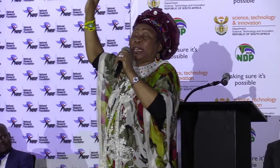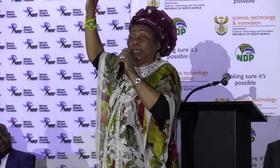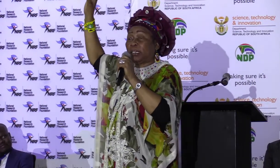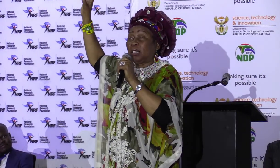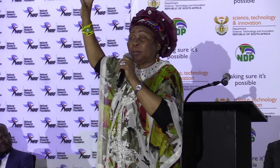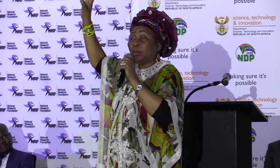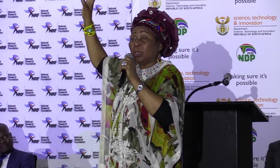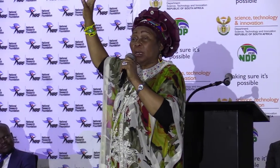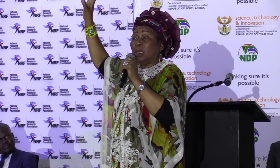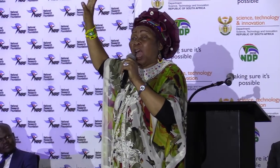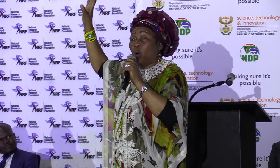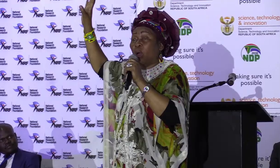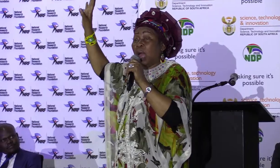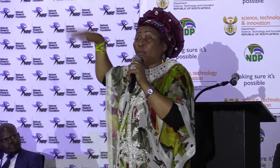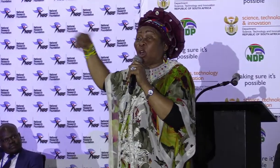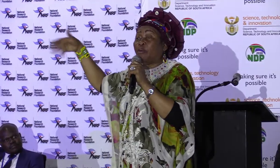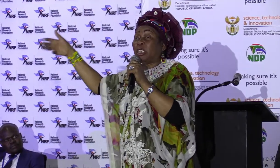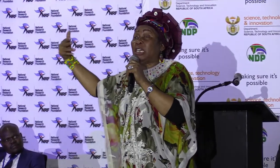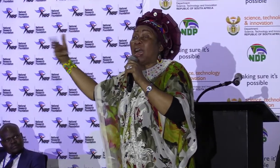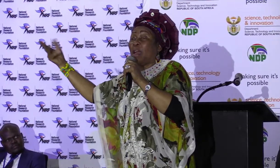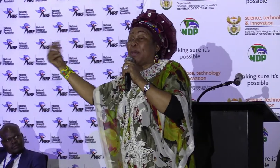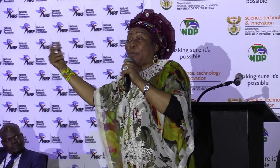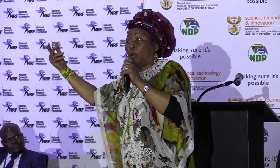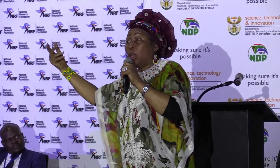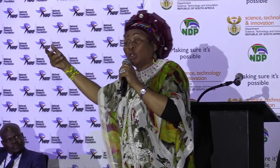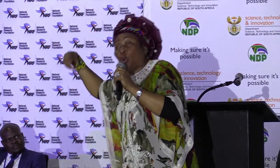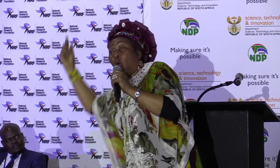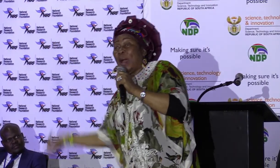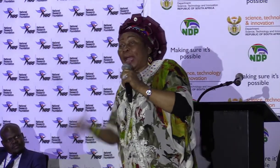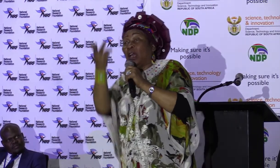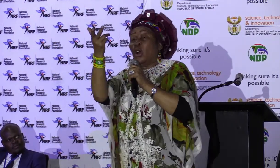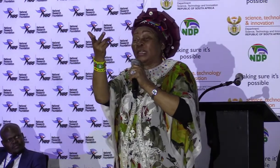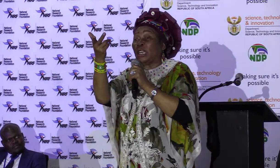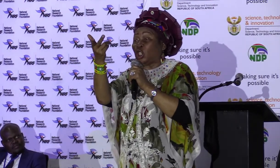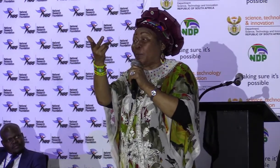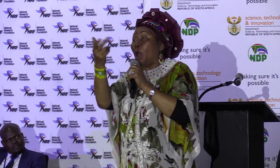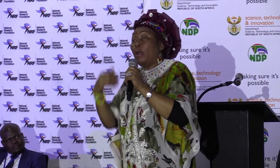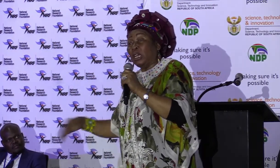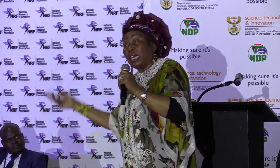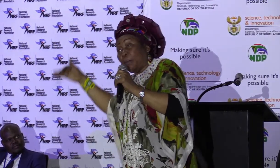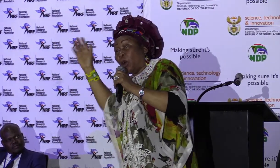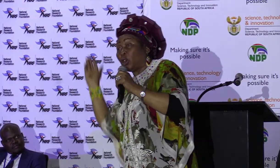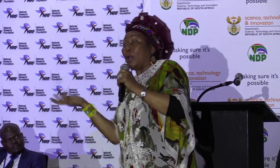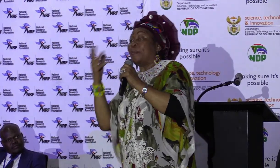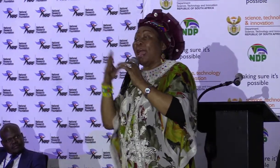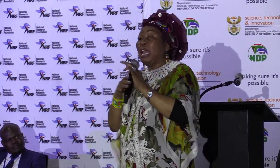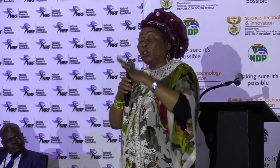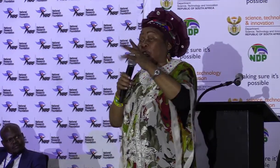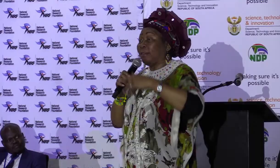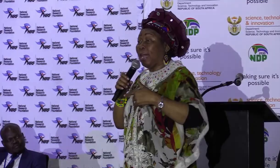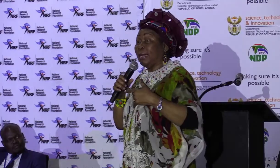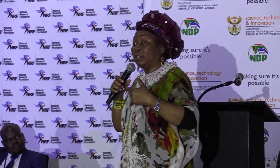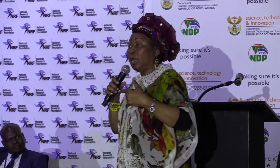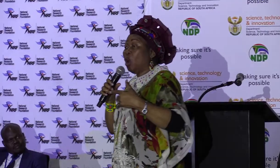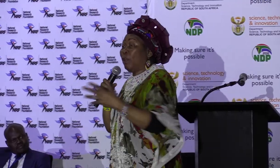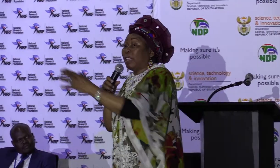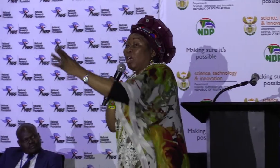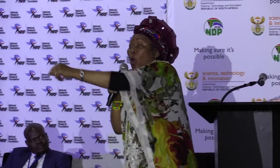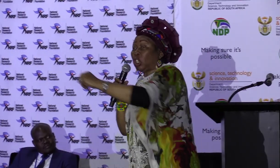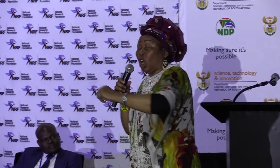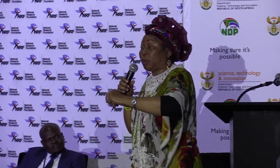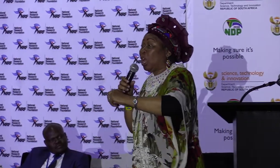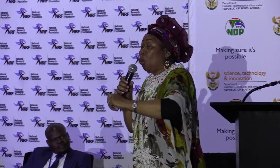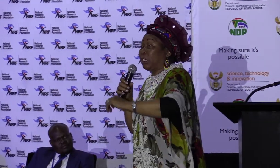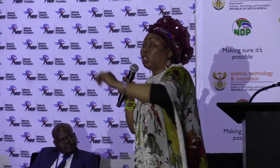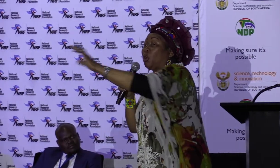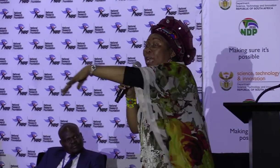an experience. Now I'm converting other people to go back on that trip. We're going to keep on going back to Sutherland. We've